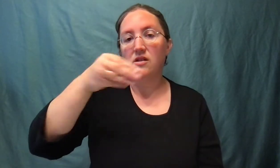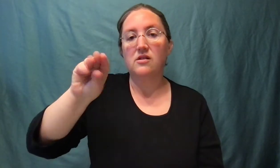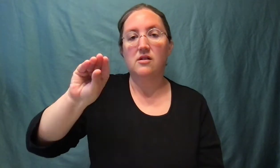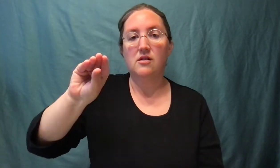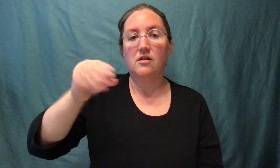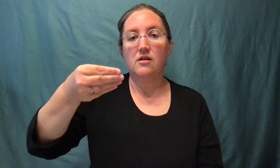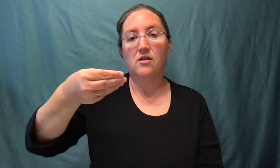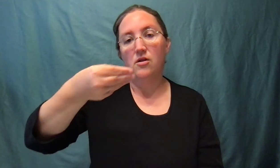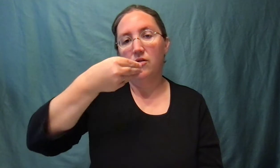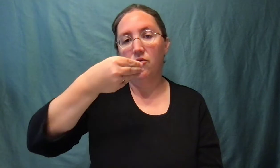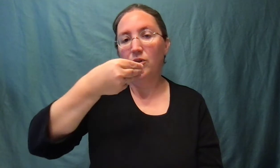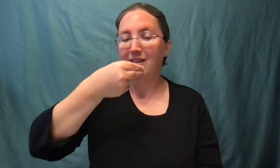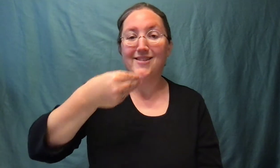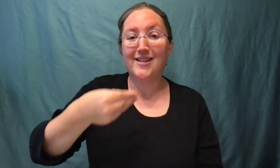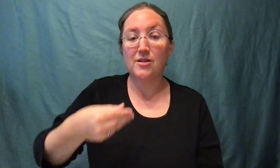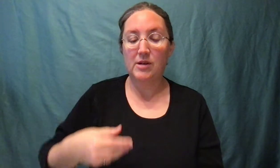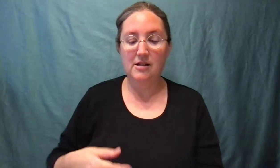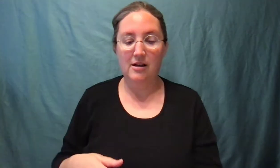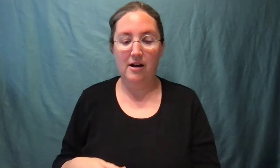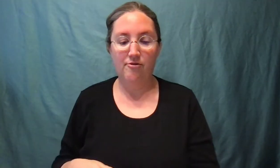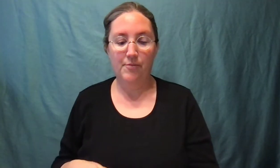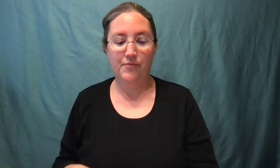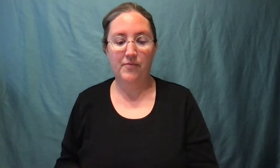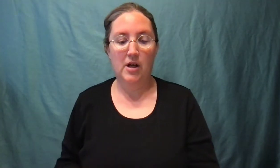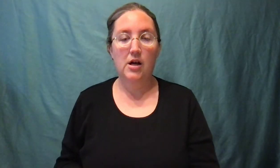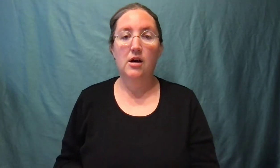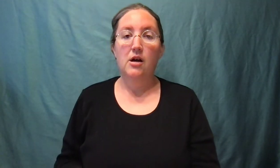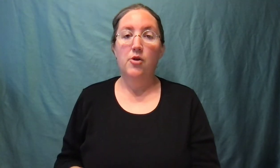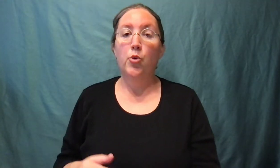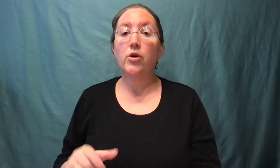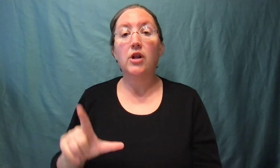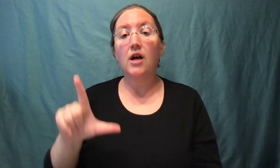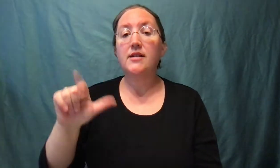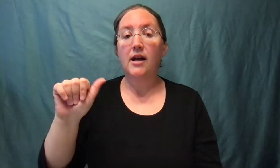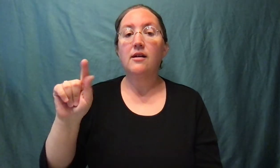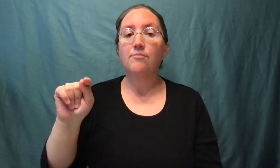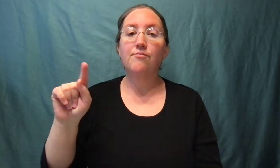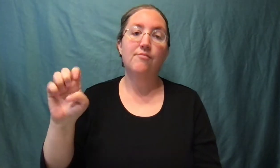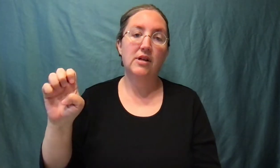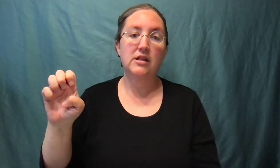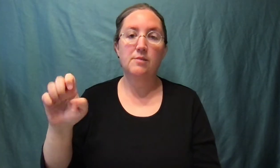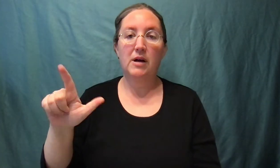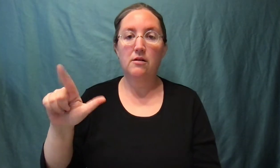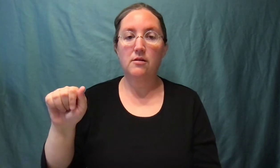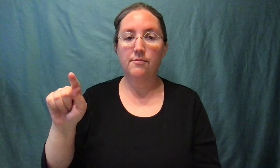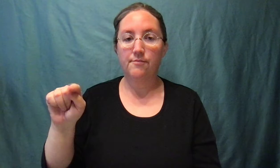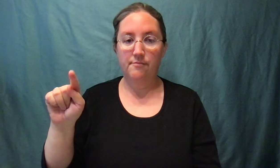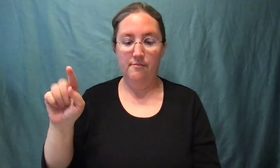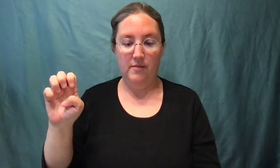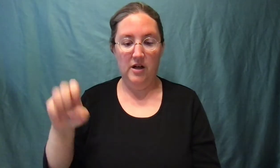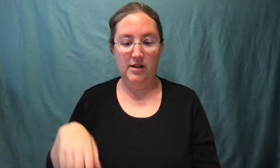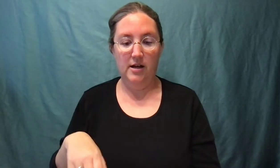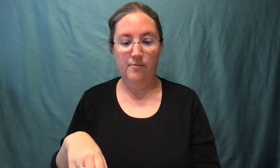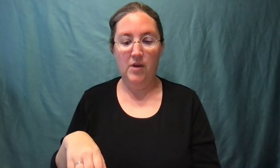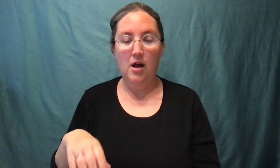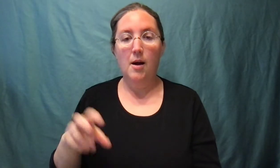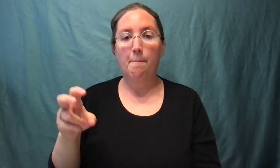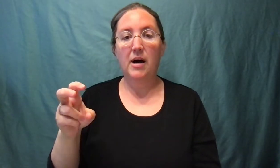this, folding the slice of pizza in half. The word latte is spelled latte.